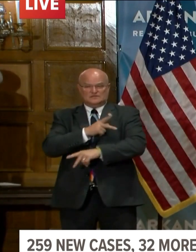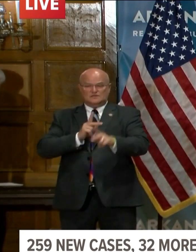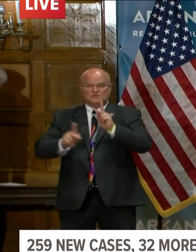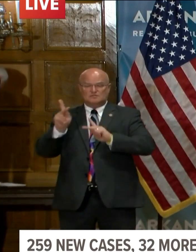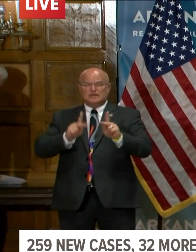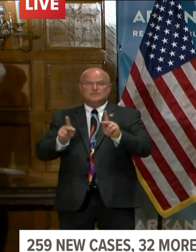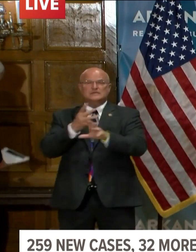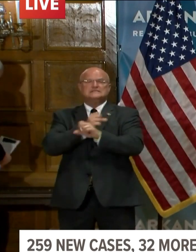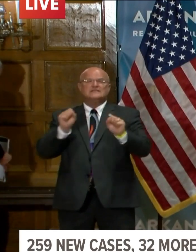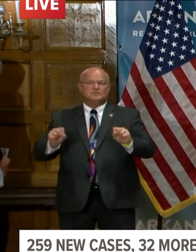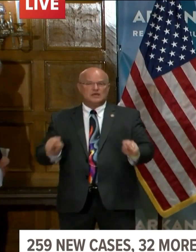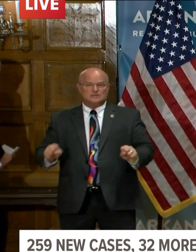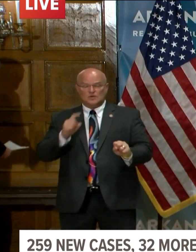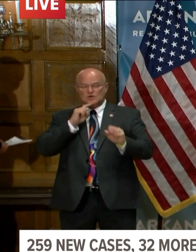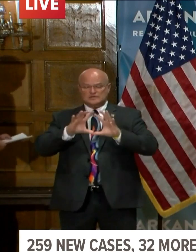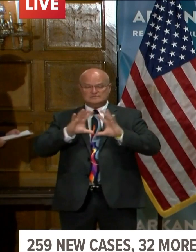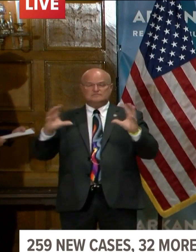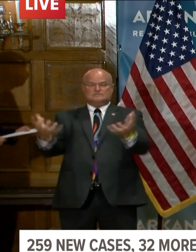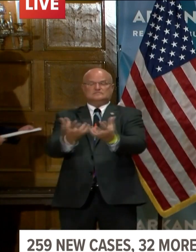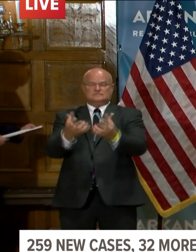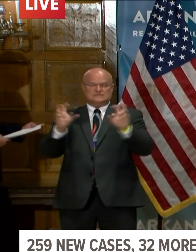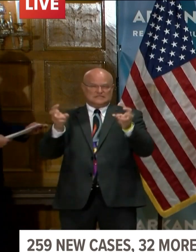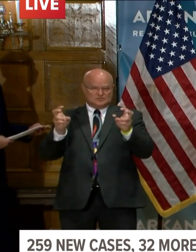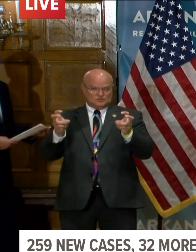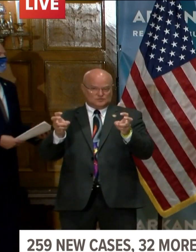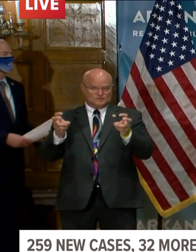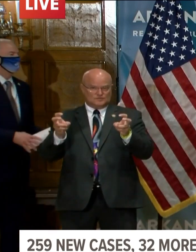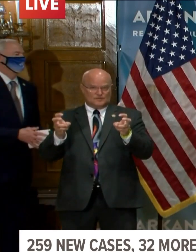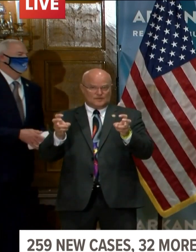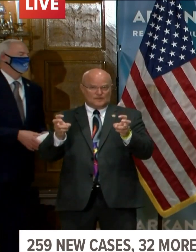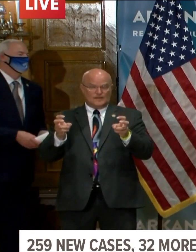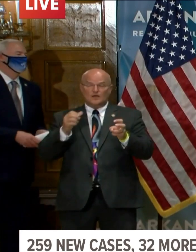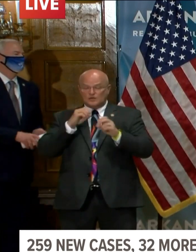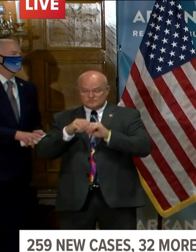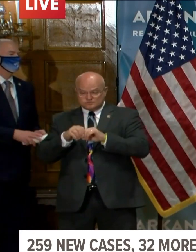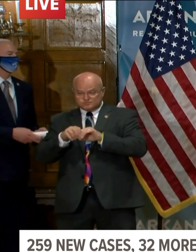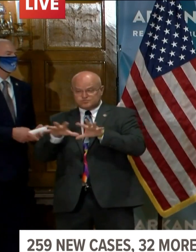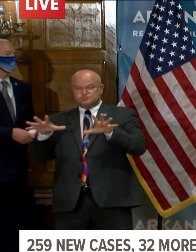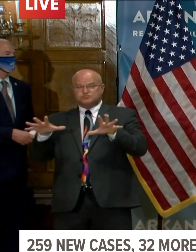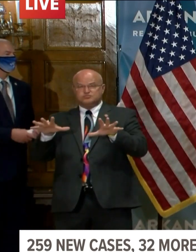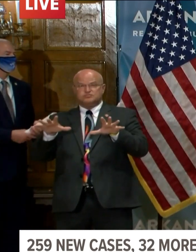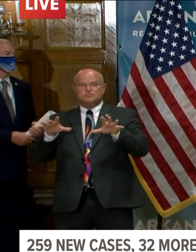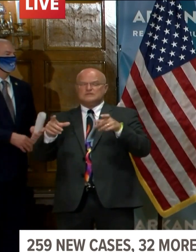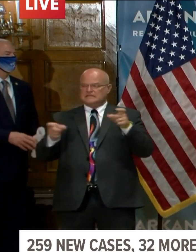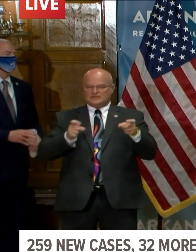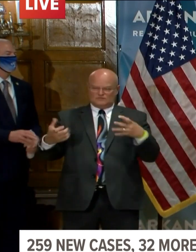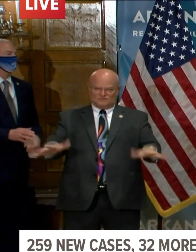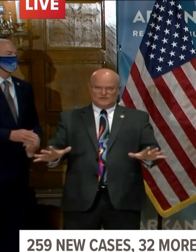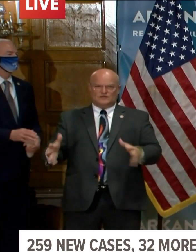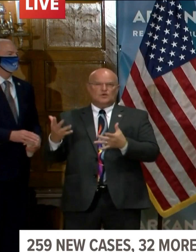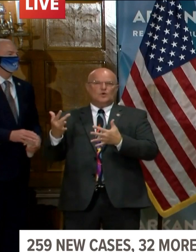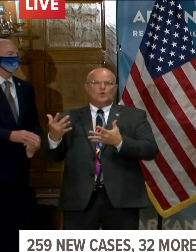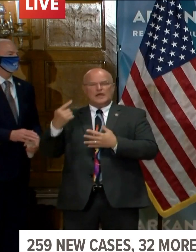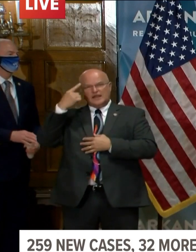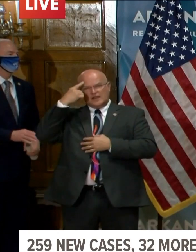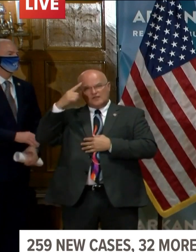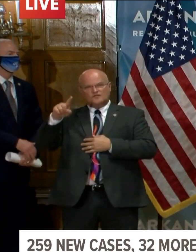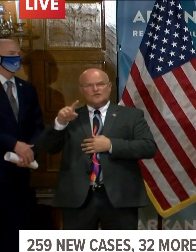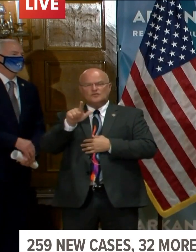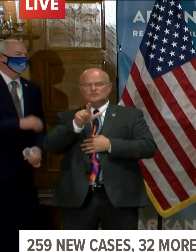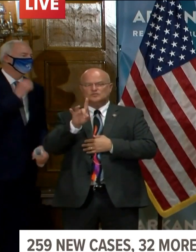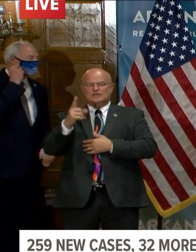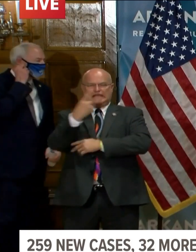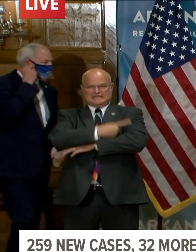individuals, as safe as possible. So it is a congregate issue. There was an outbreak recently. It's under control. We're waiting for the 28